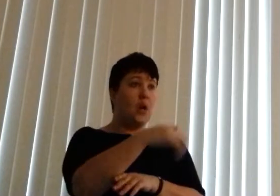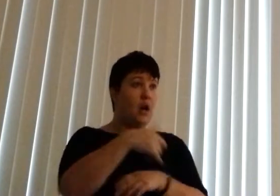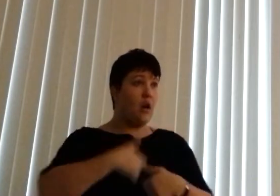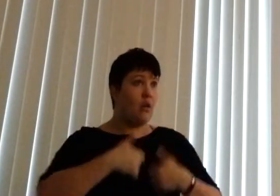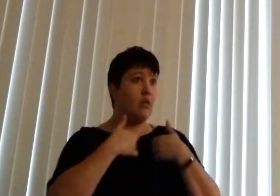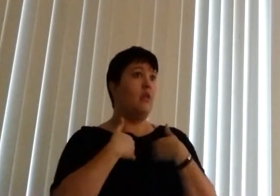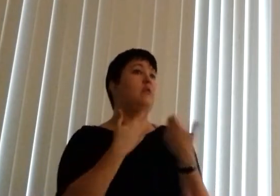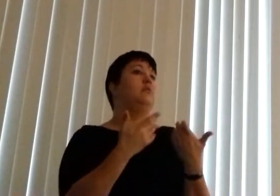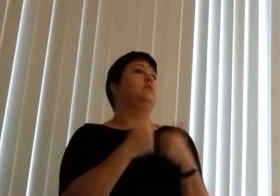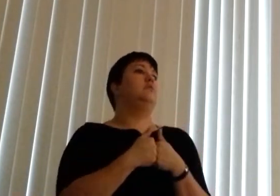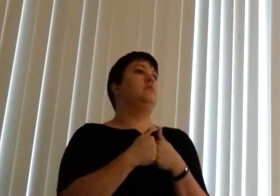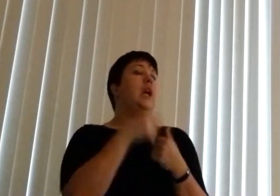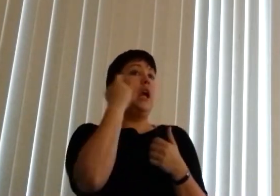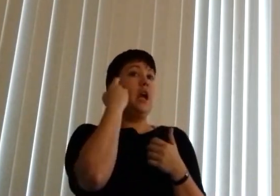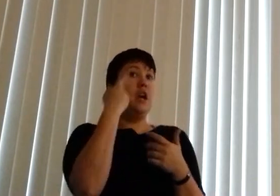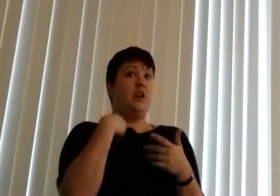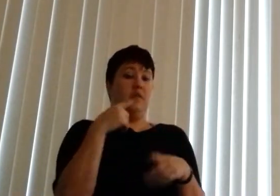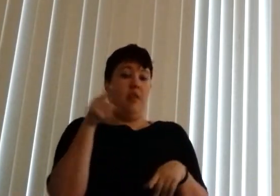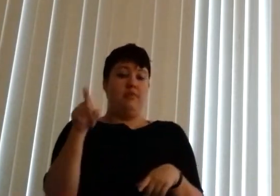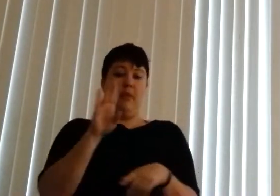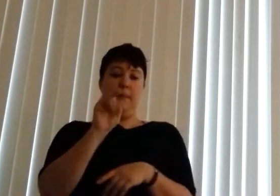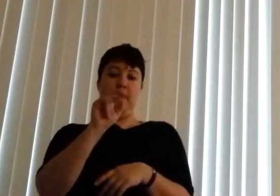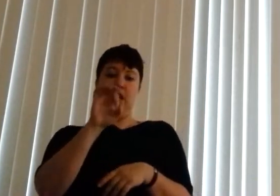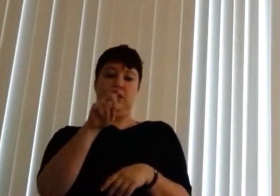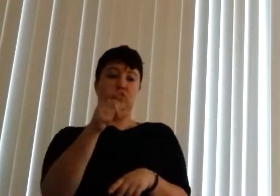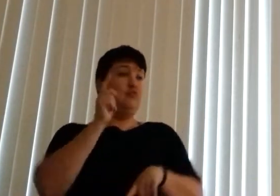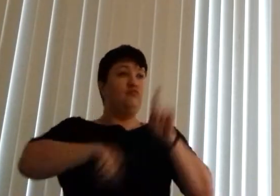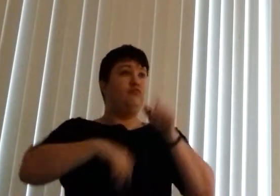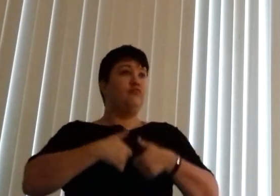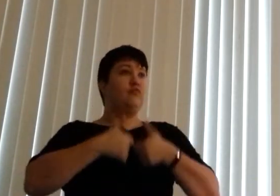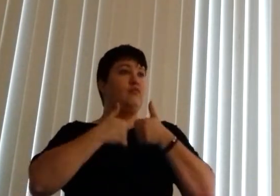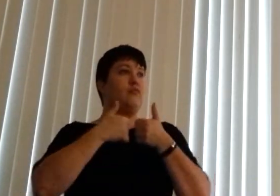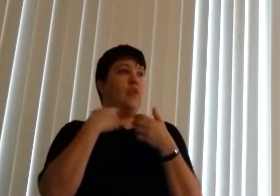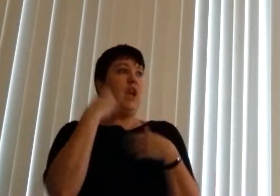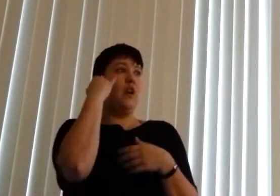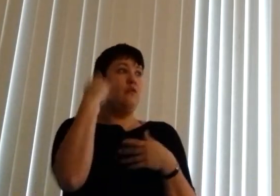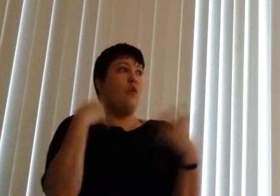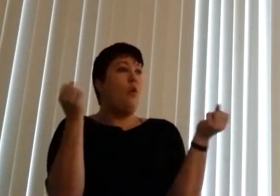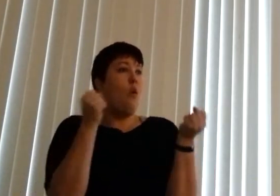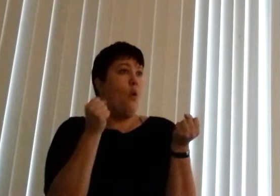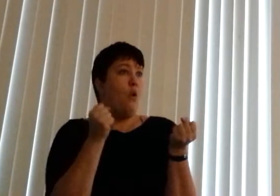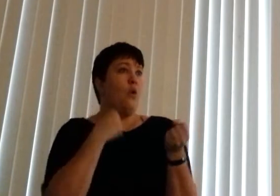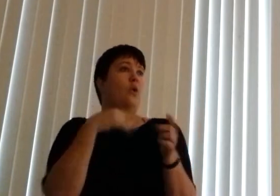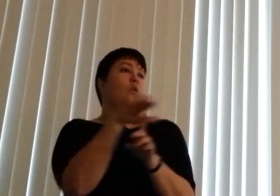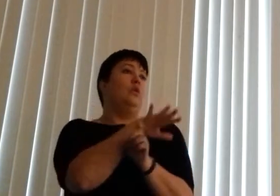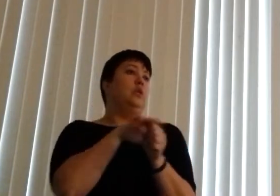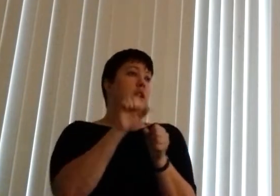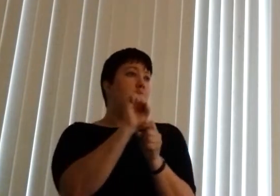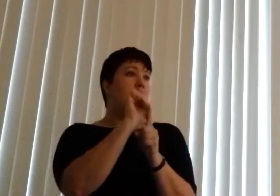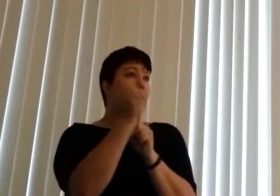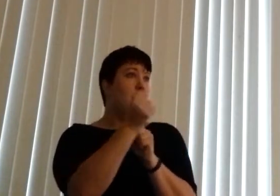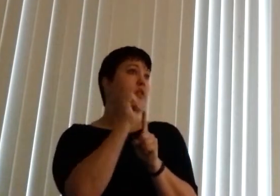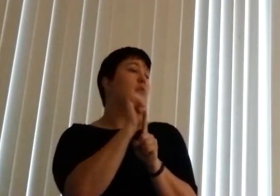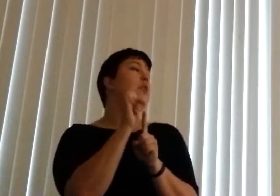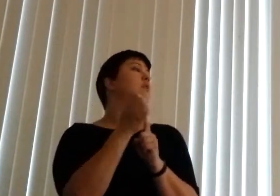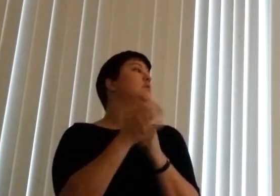cold climates, then in cold climates, that's not going to be one of your synchronic properties.